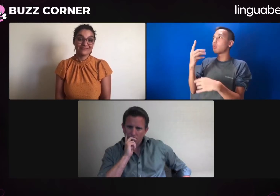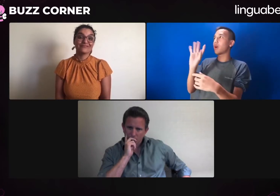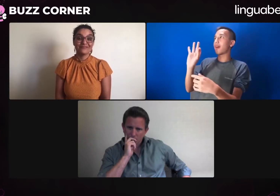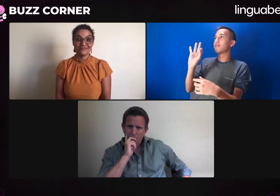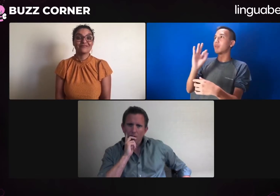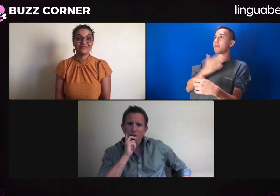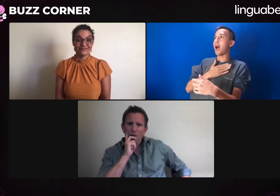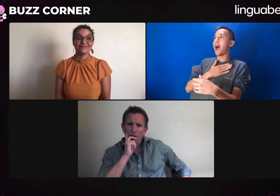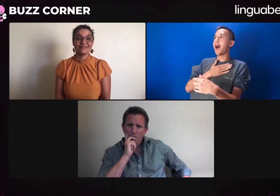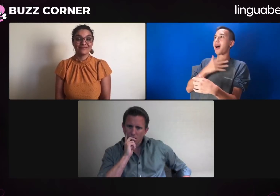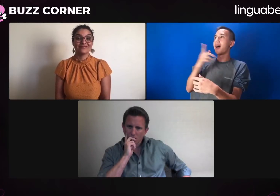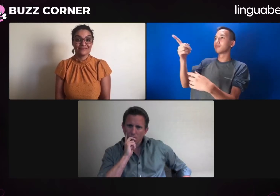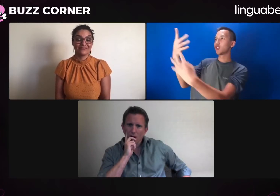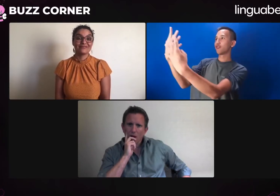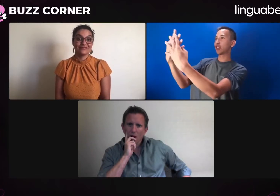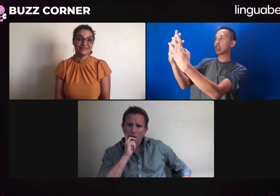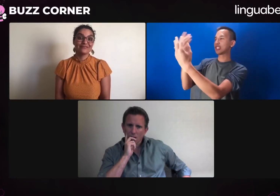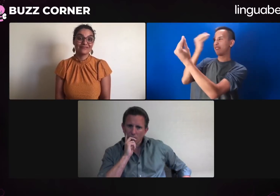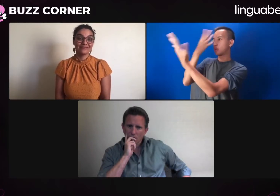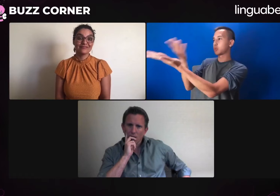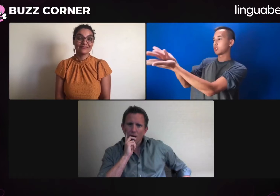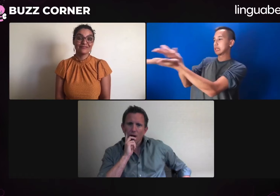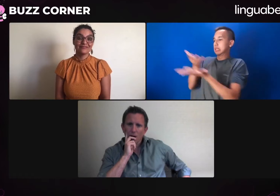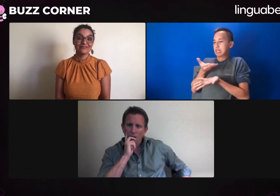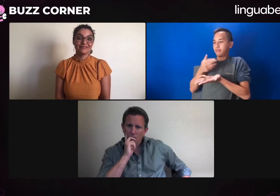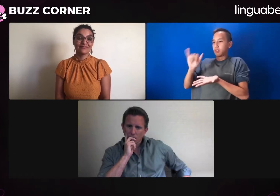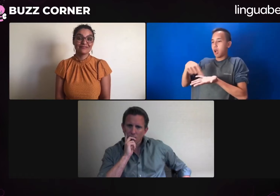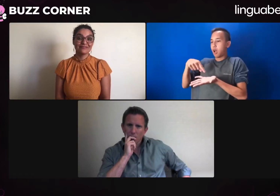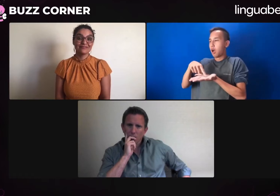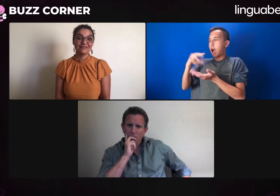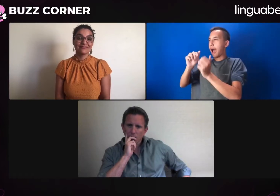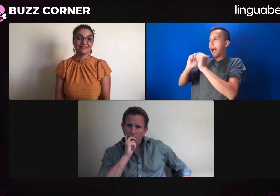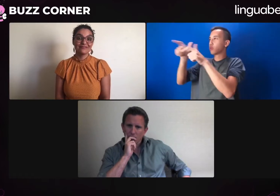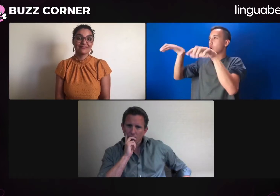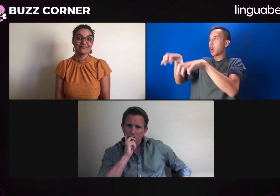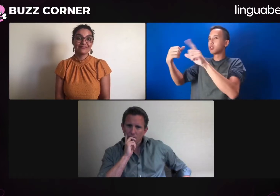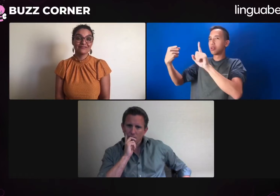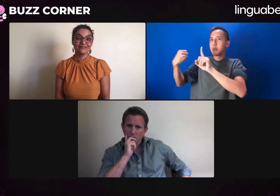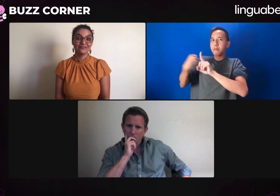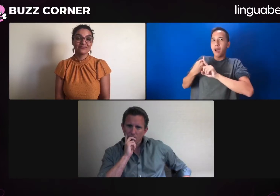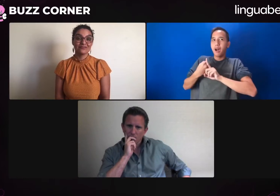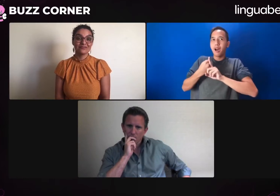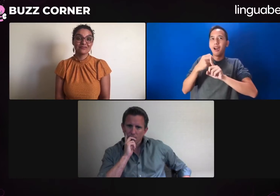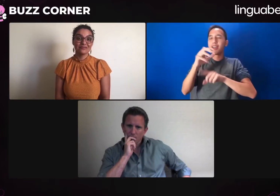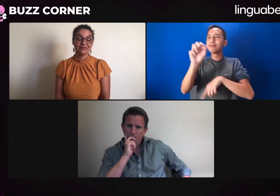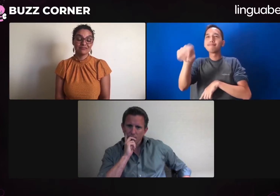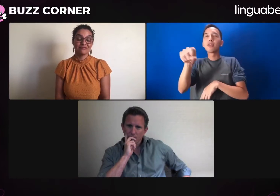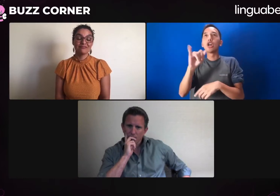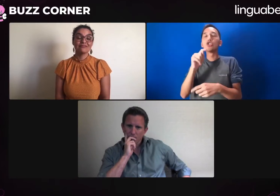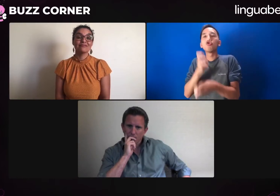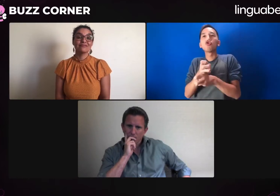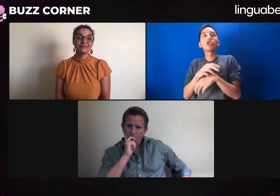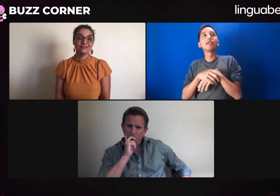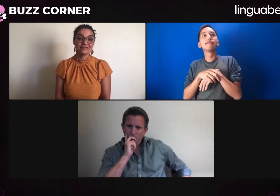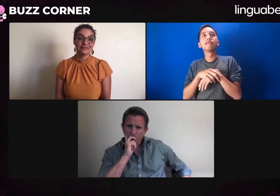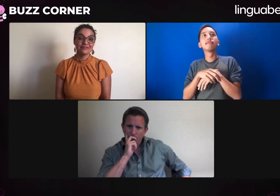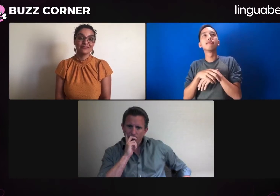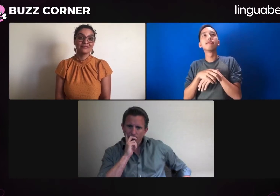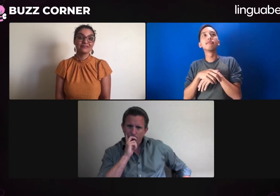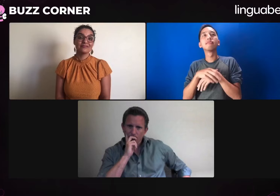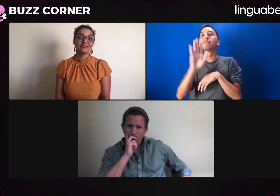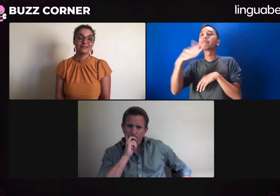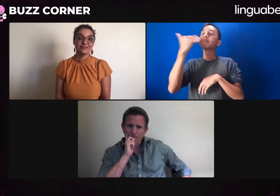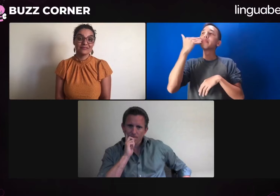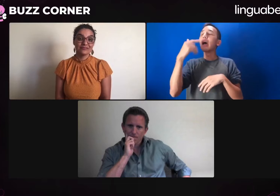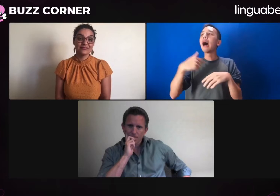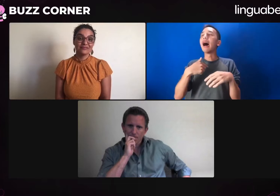on my multiple layers, and then interpreting. I have to take the information, go through my own filters, and see